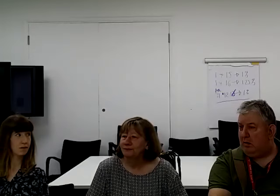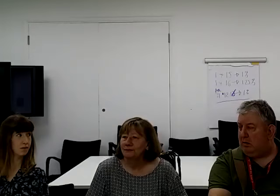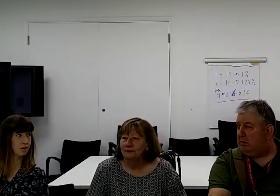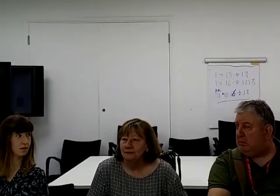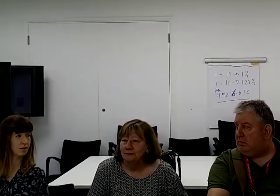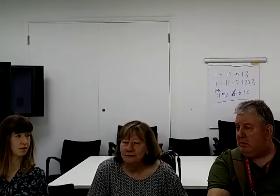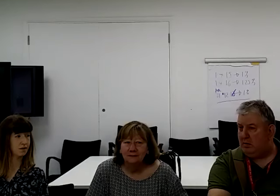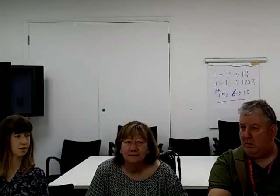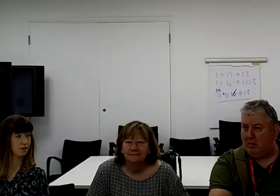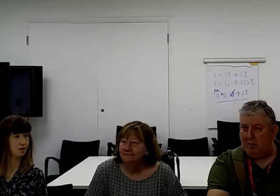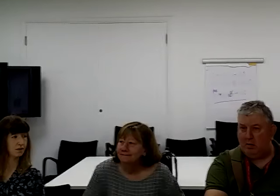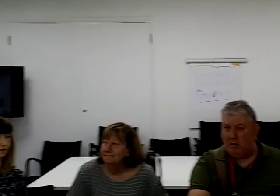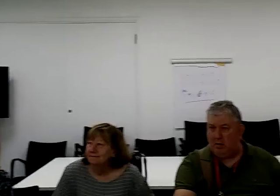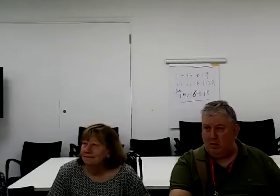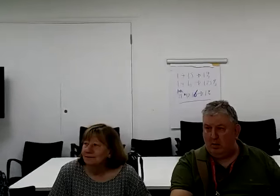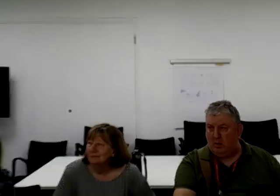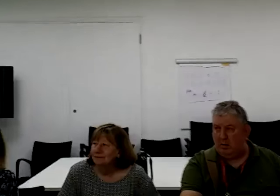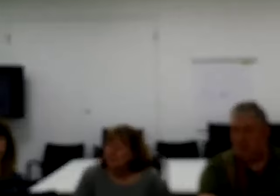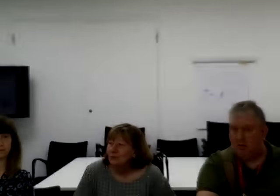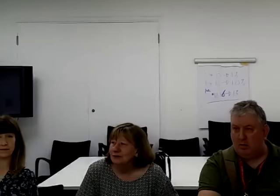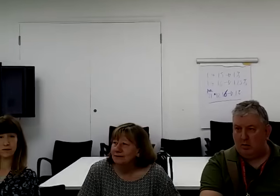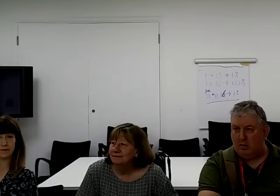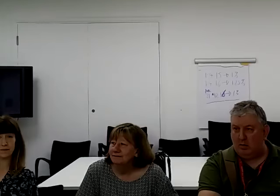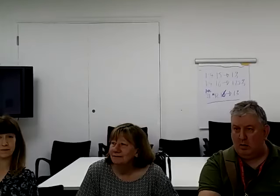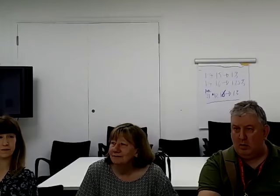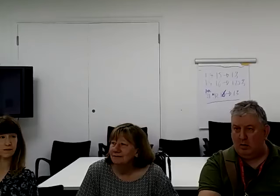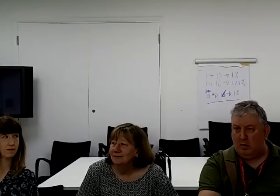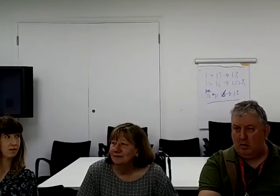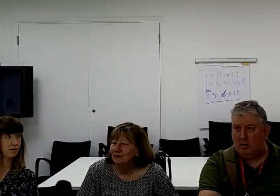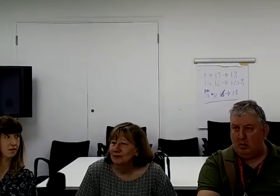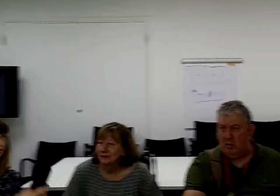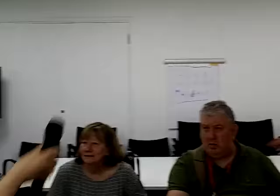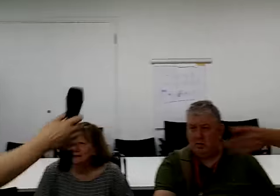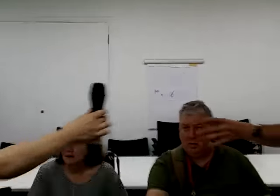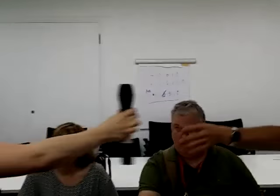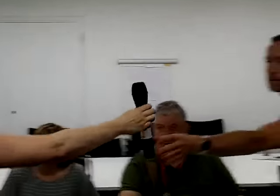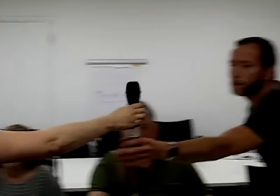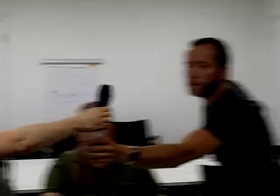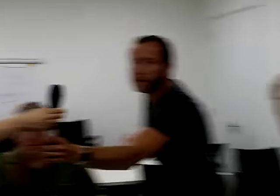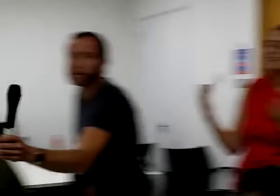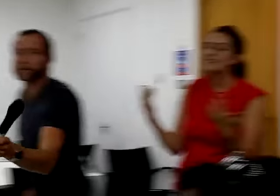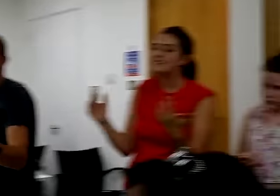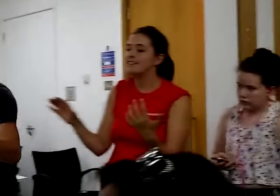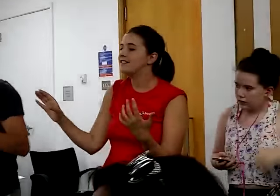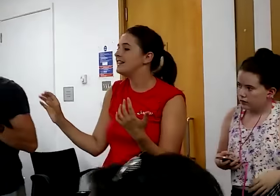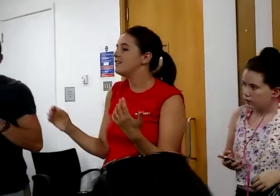always accessible. Can you repeat that on the mic? Yeah, and also deaf people,